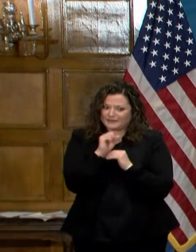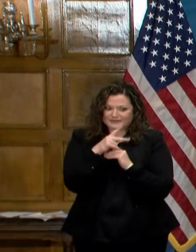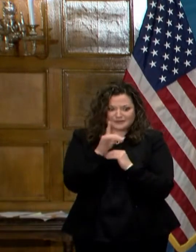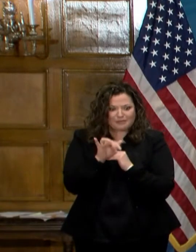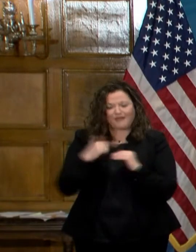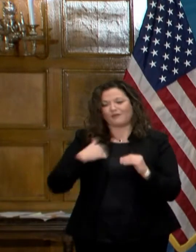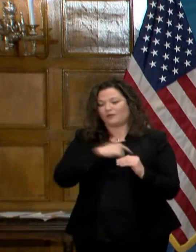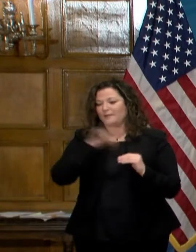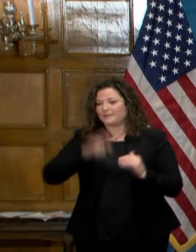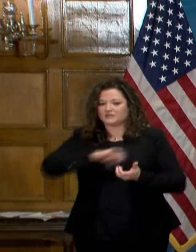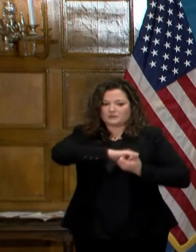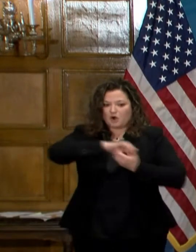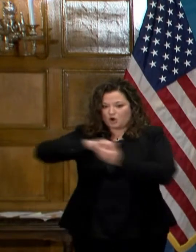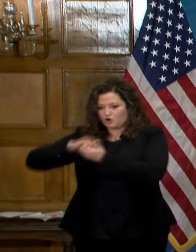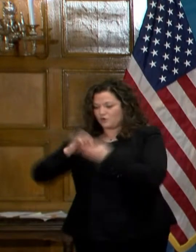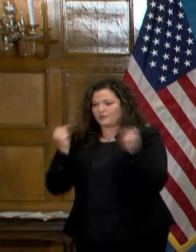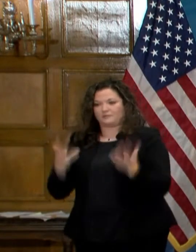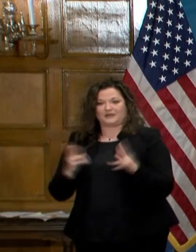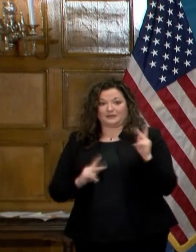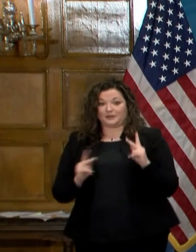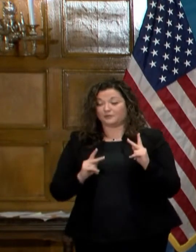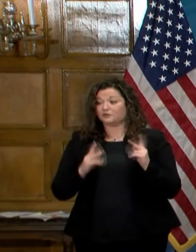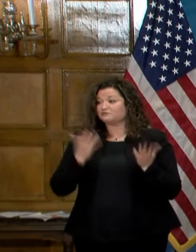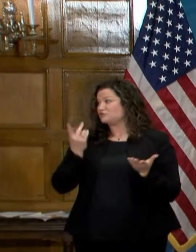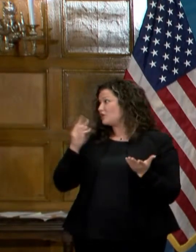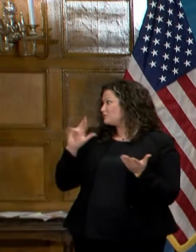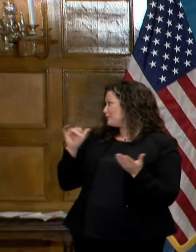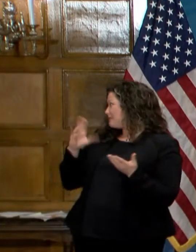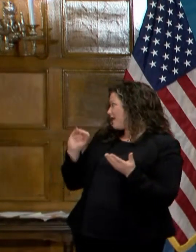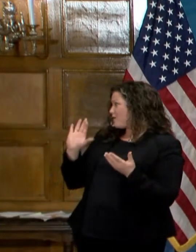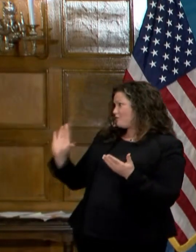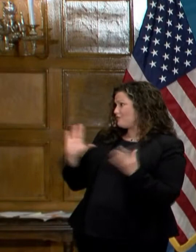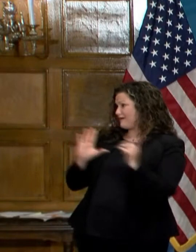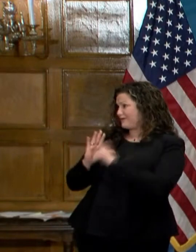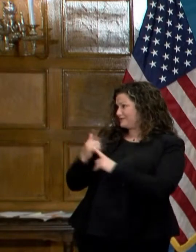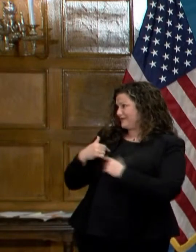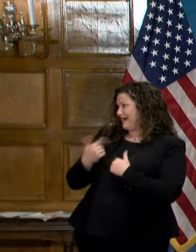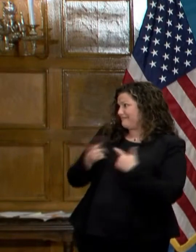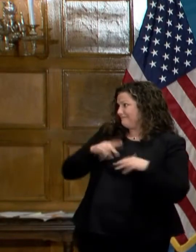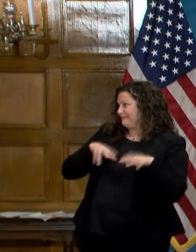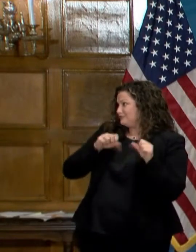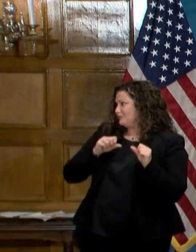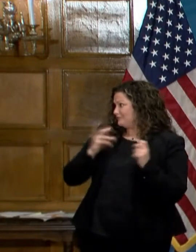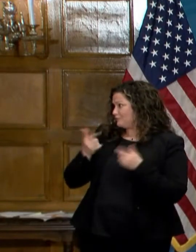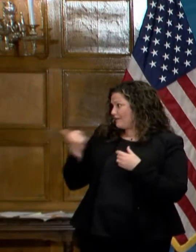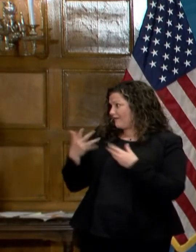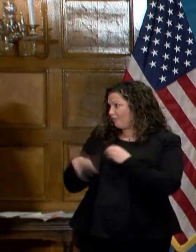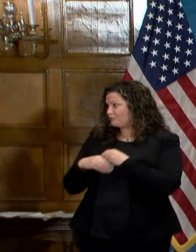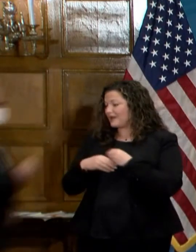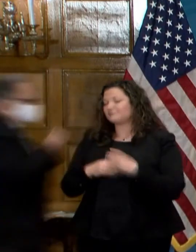to accomplish that. Dr. Romero, this was addressed to you, and I started talking. Do you have anything else there?